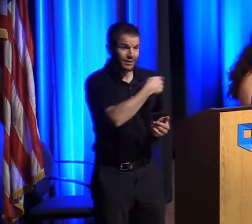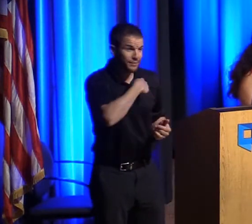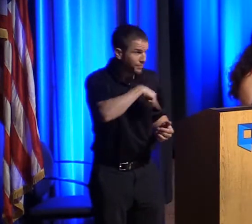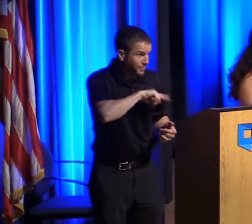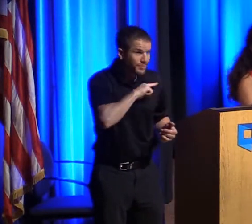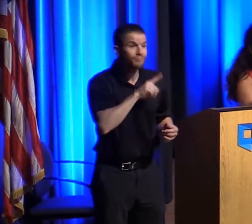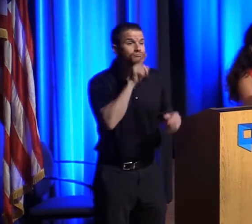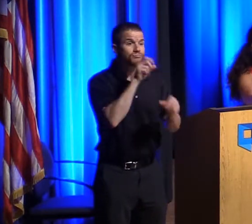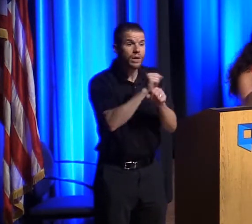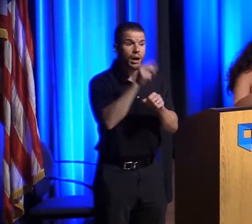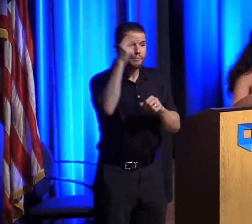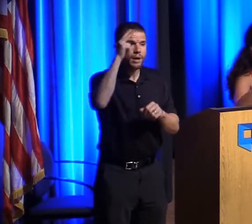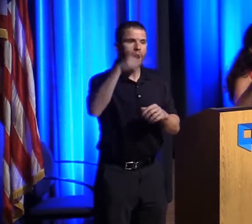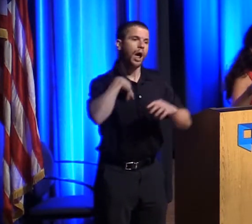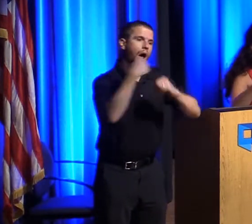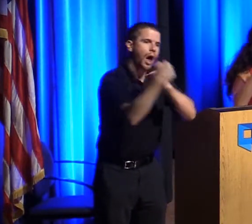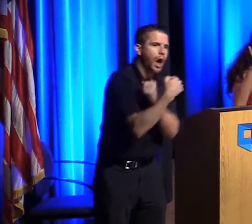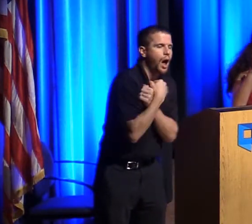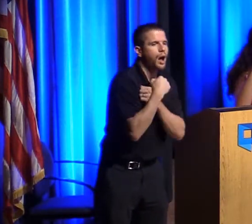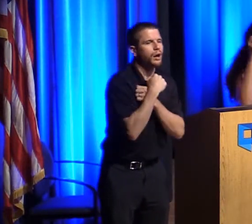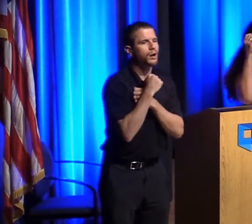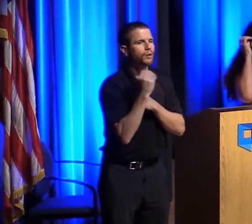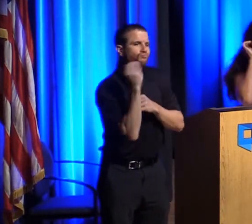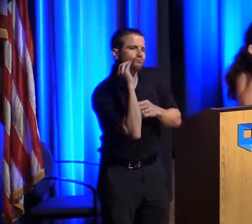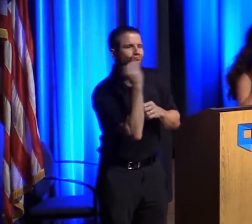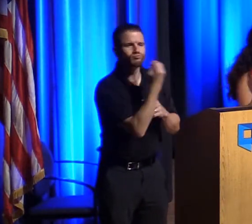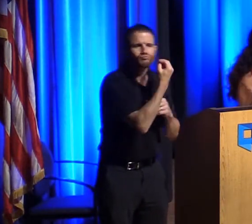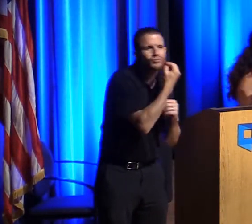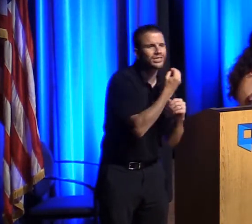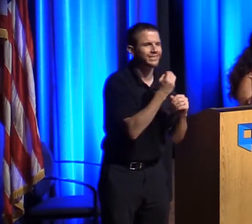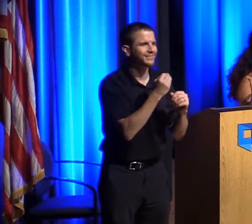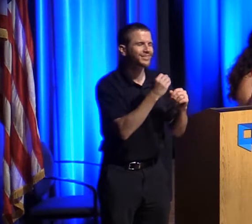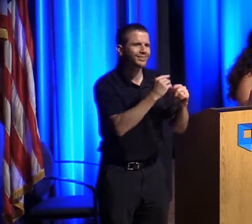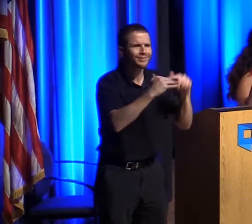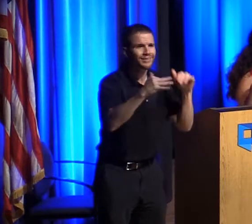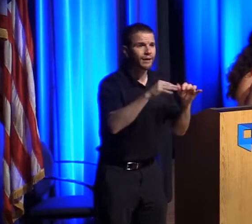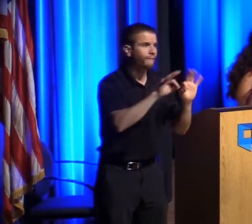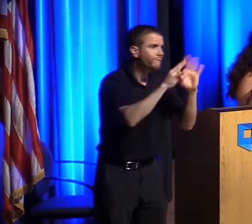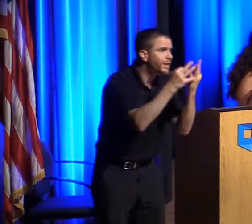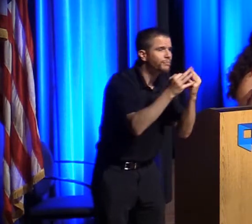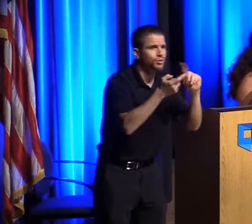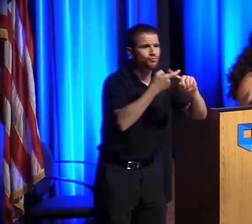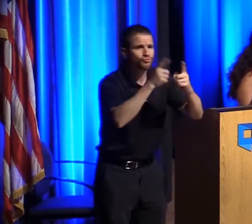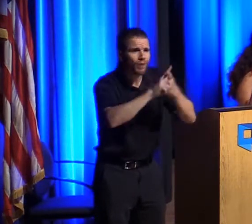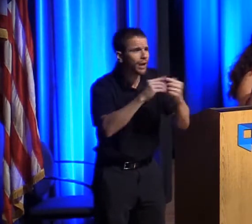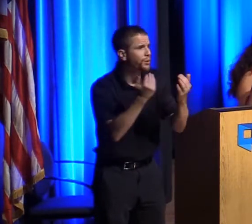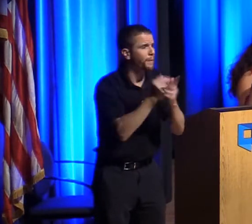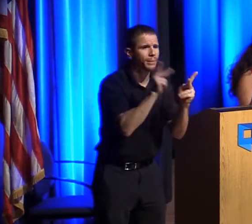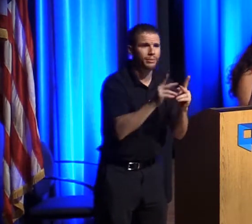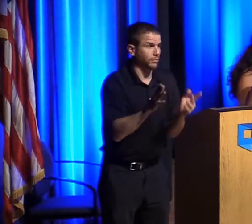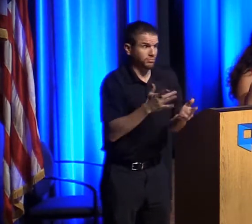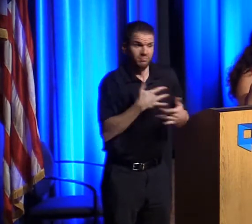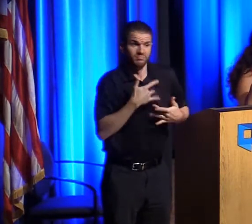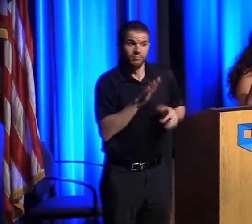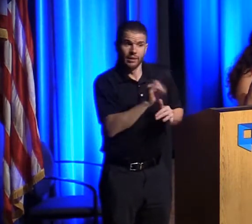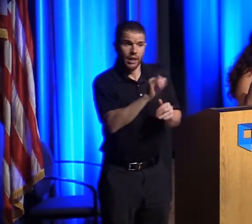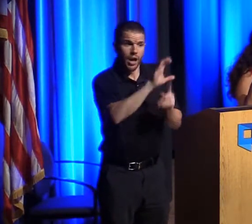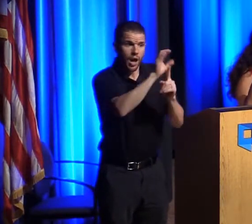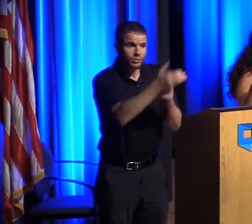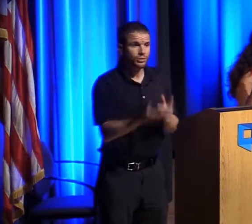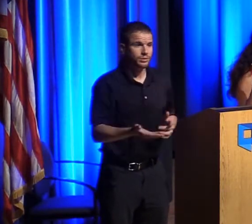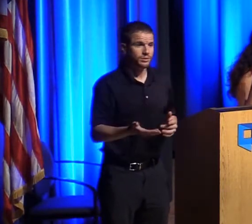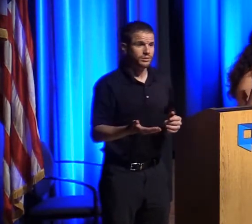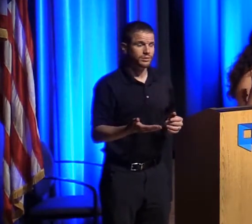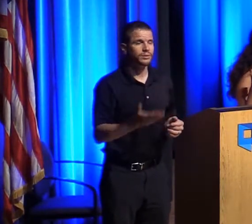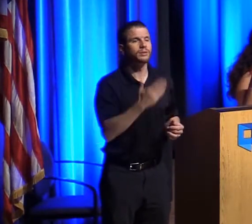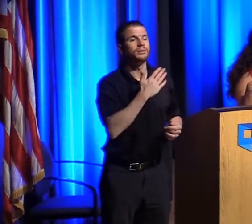people we don't know, we kiss people who we meet through a friend. That's just how our culture is. My daughter came back, went to see her doctor,